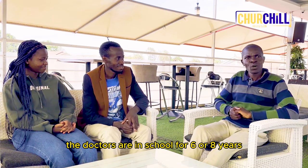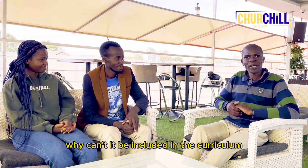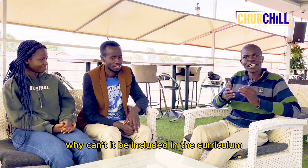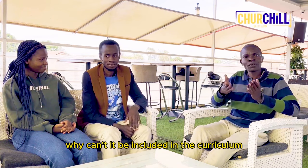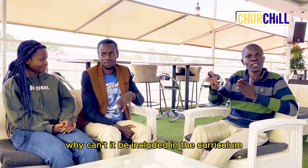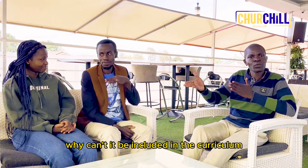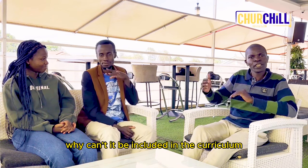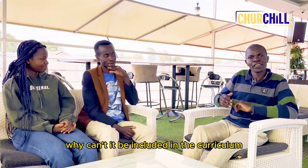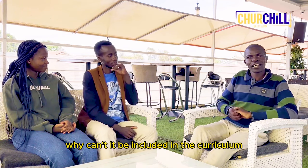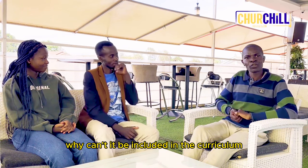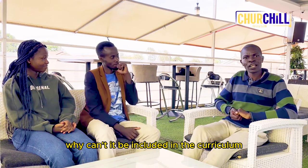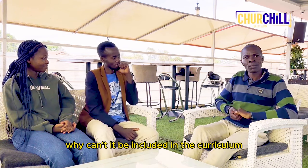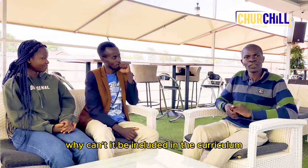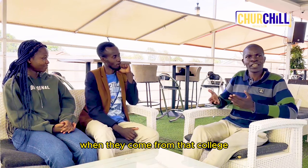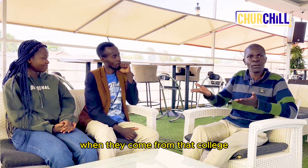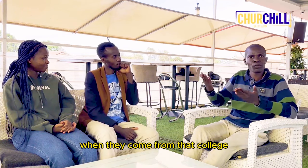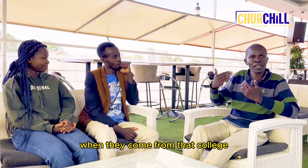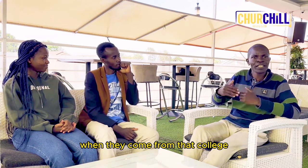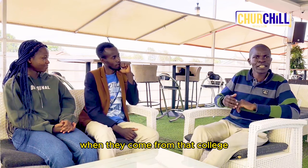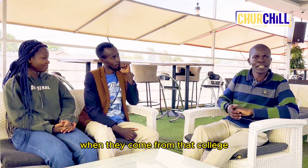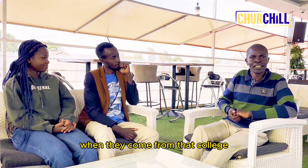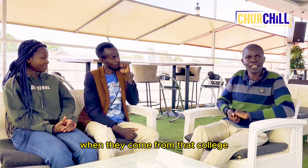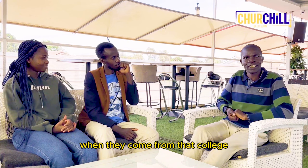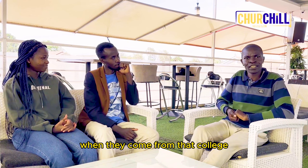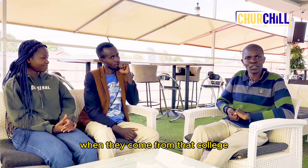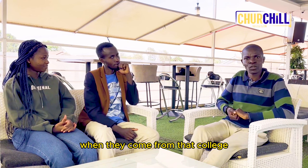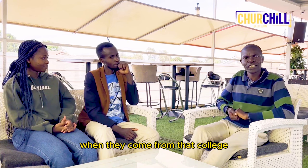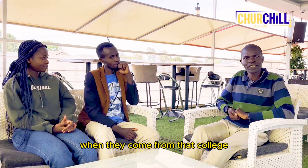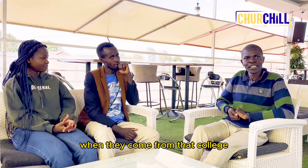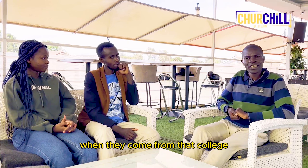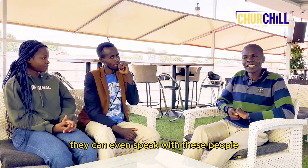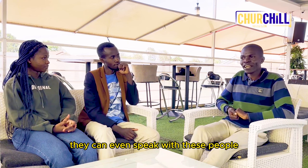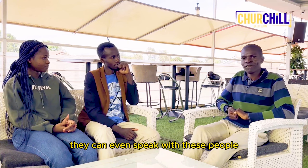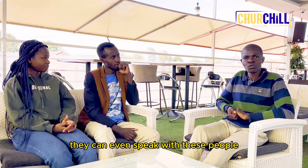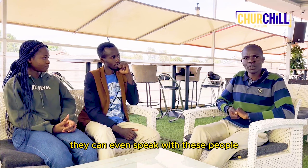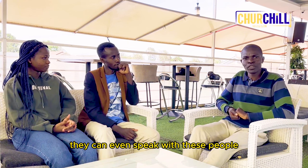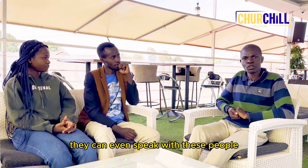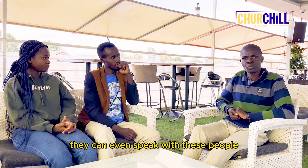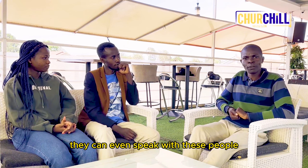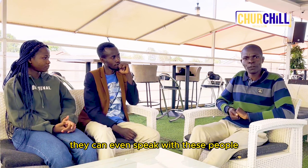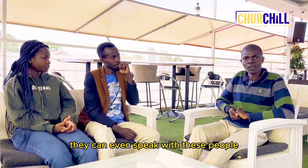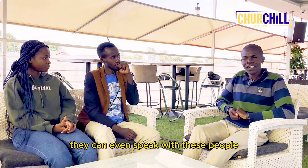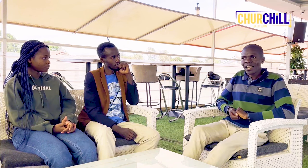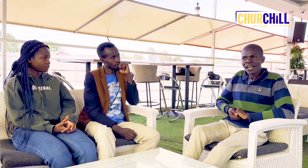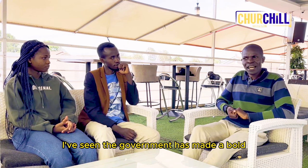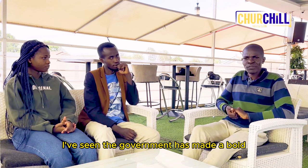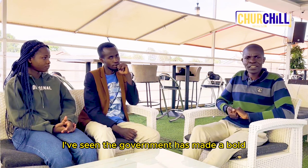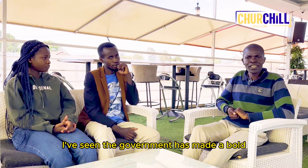Why can't it be included in the curriculum when they come from that college? They can even speak with these people. I have seen the